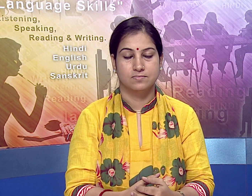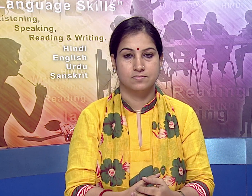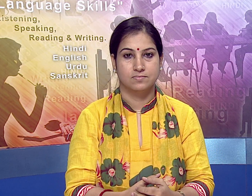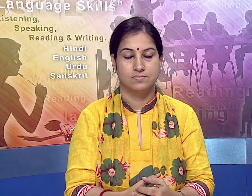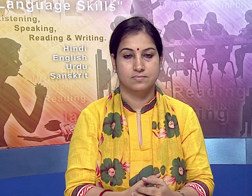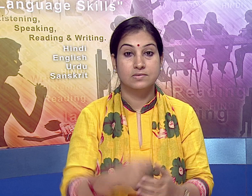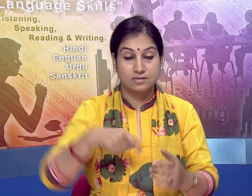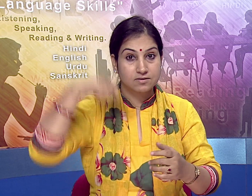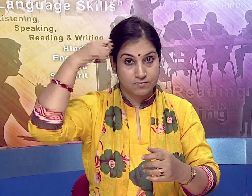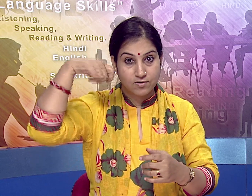In this video,